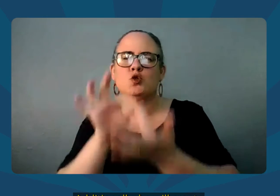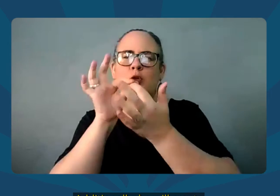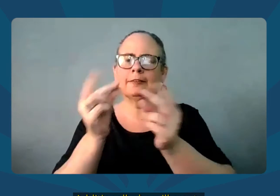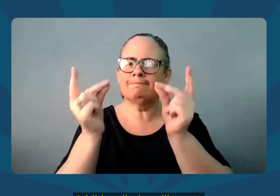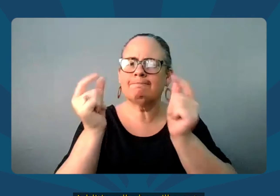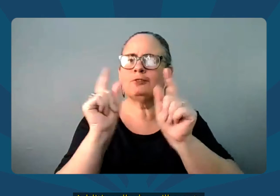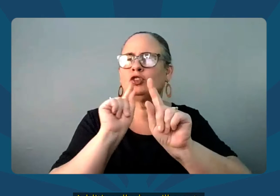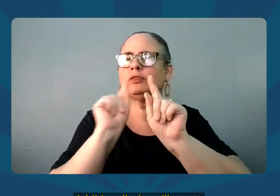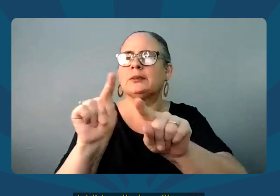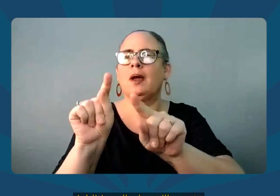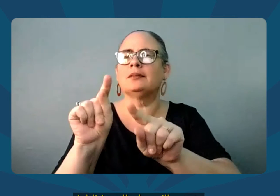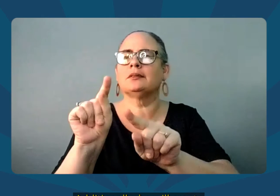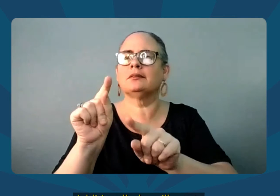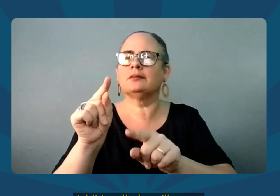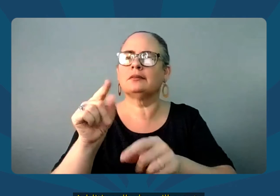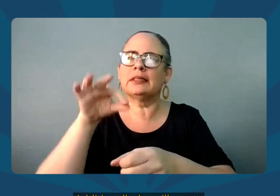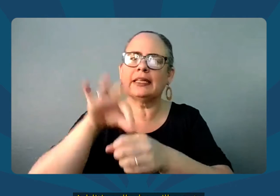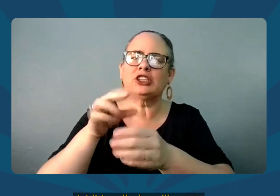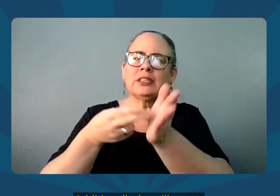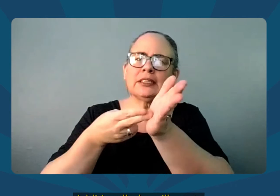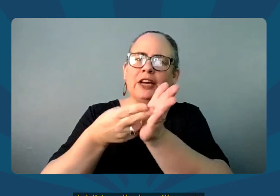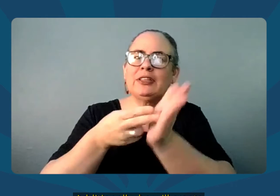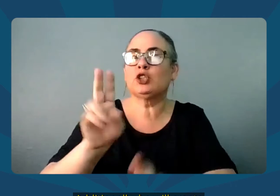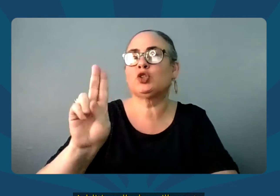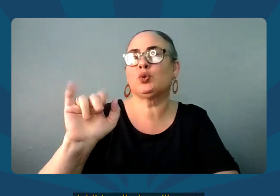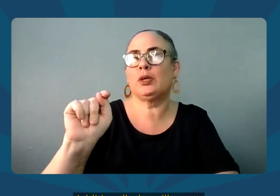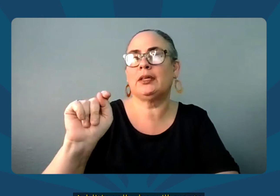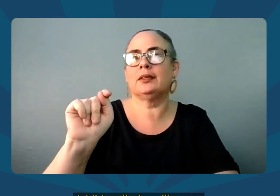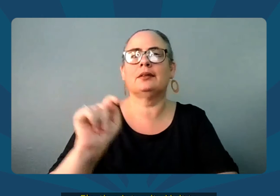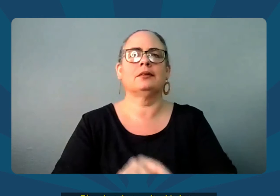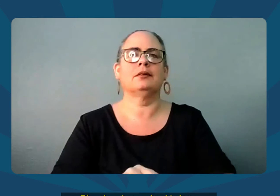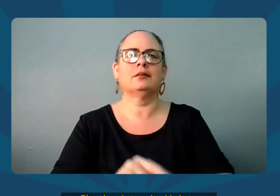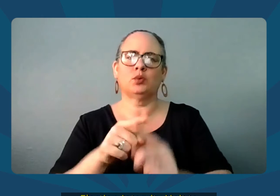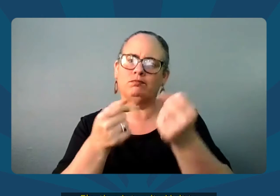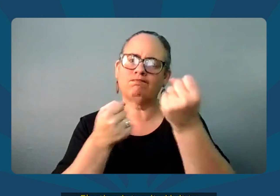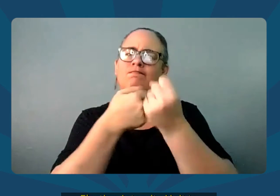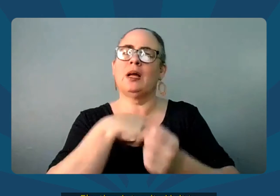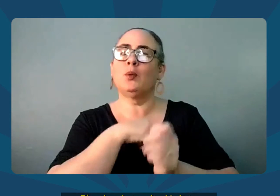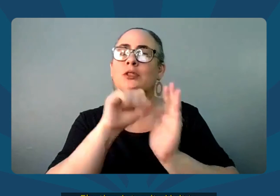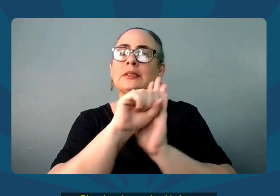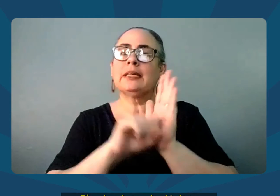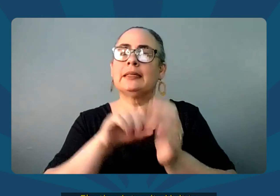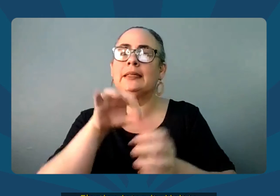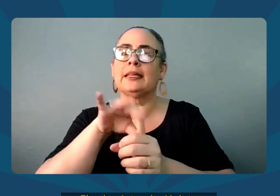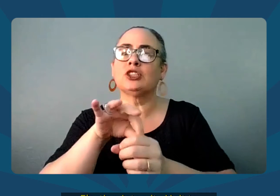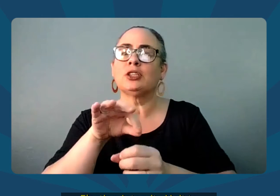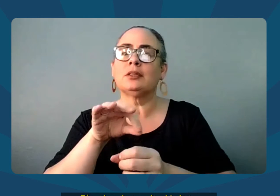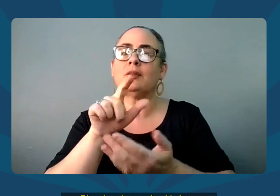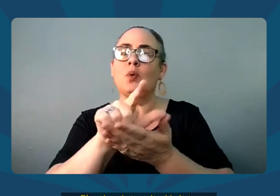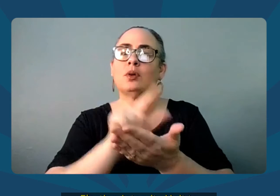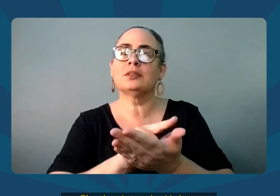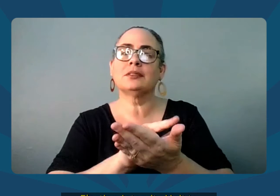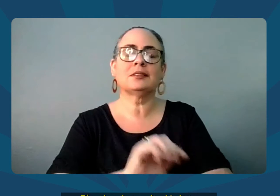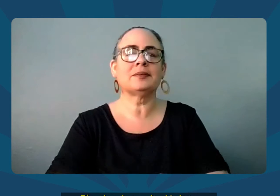Additionally, he will create a unique rapid response election integrity unit to enforce